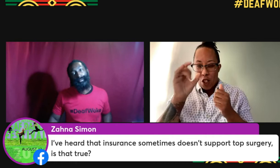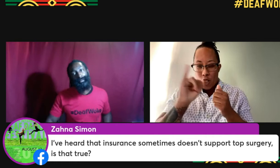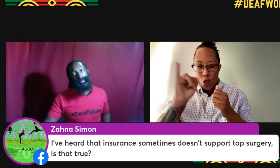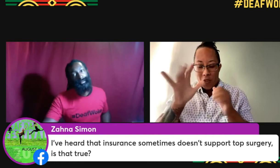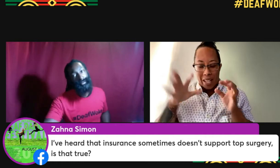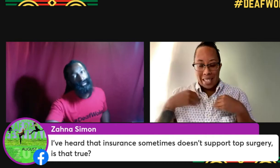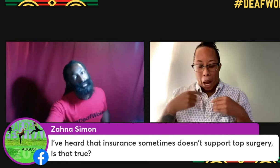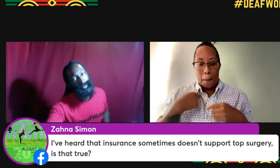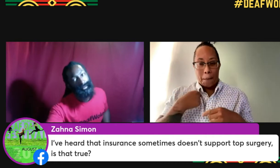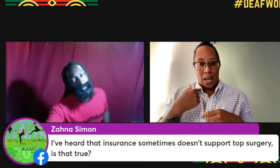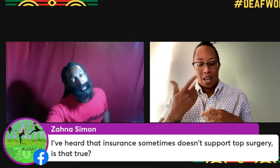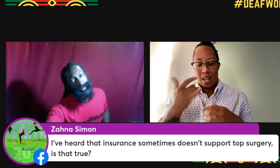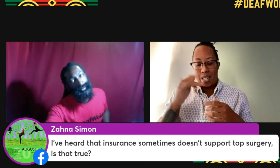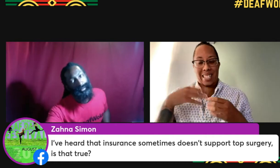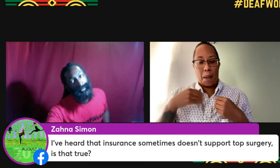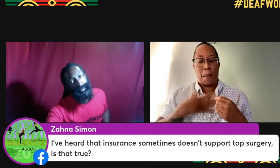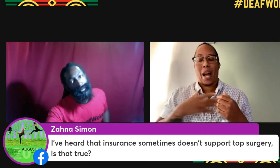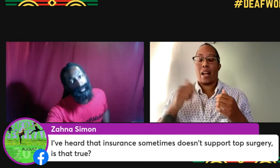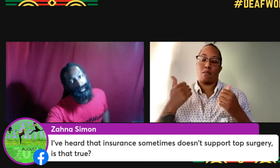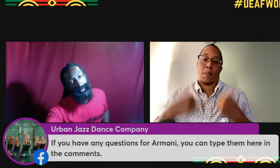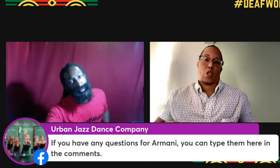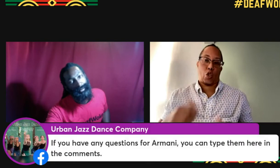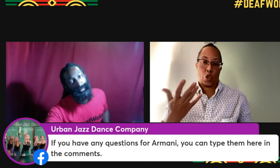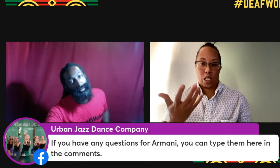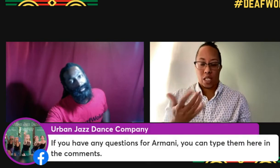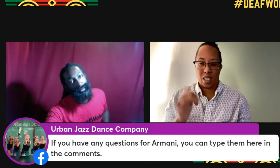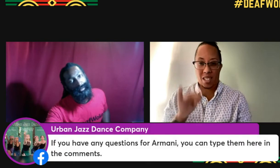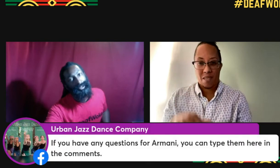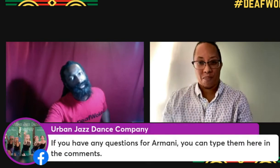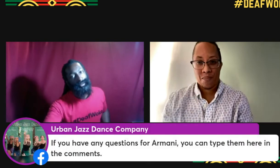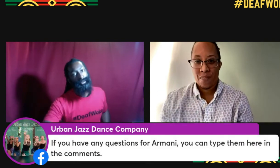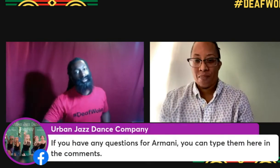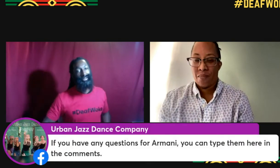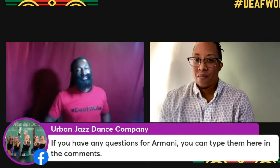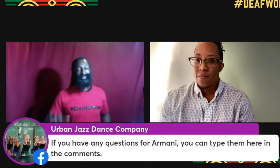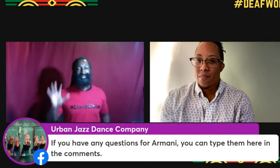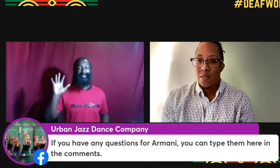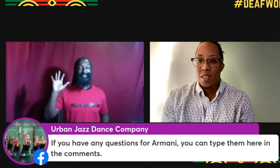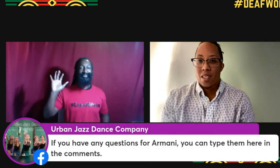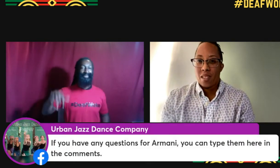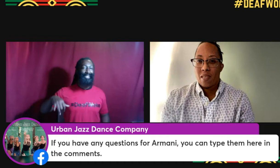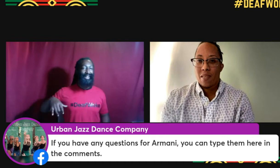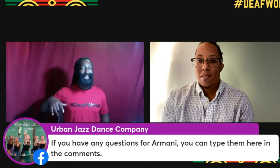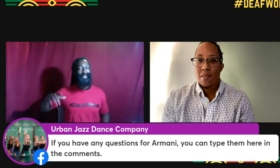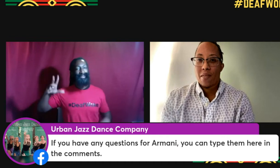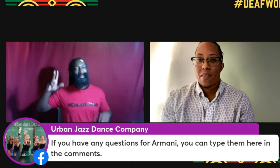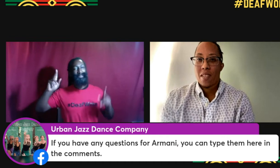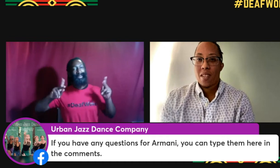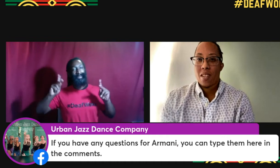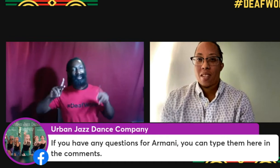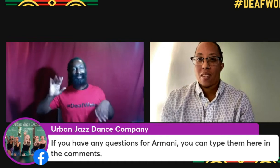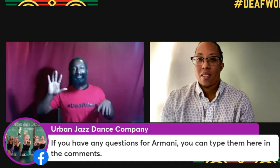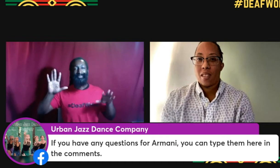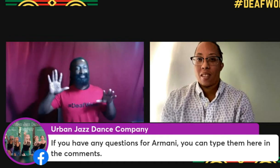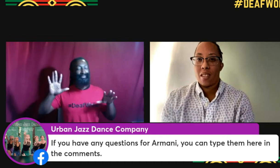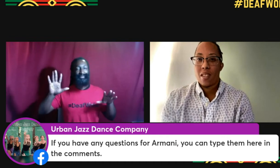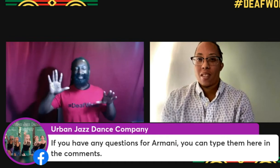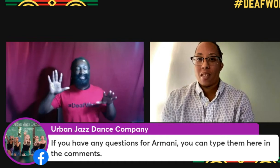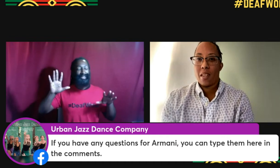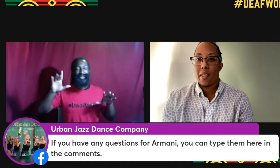to navigate which insurance accepts what. I had to go through all of those steps. Mm-hmm, that's right.